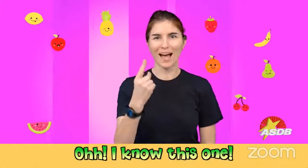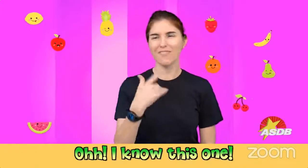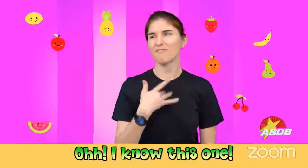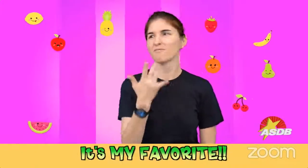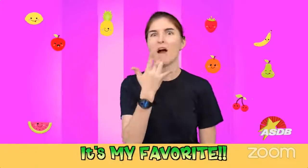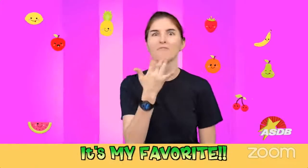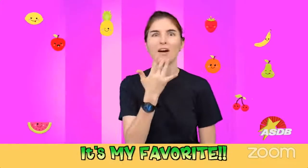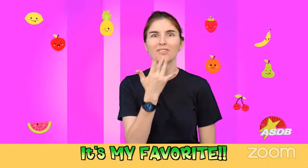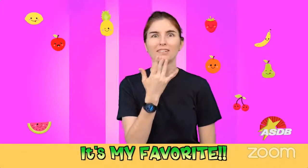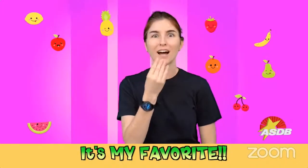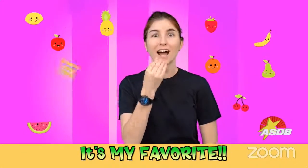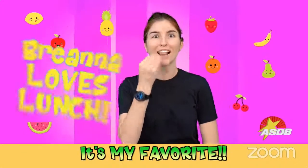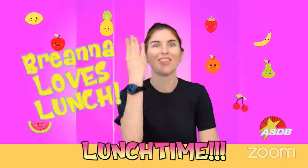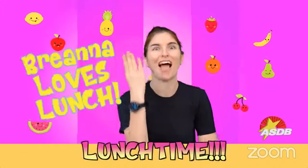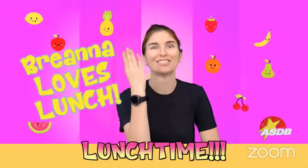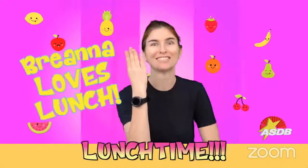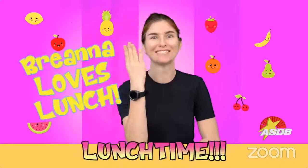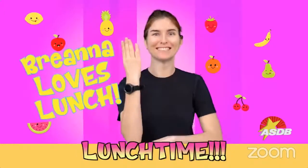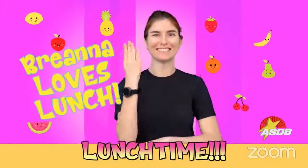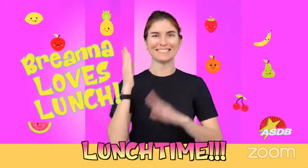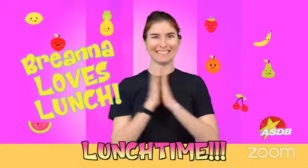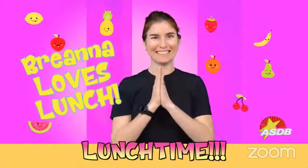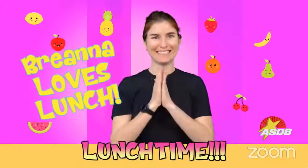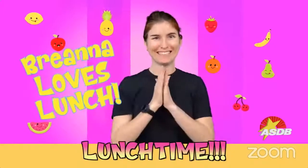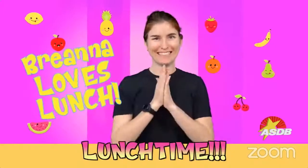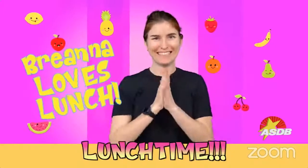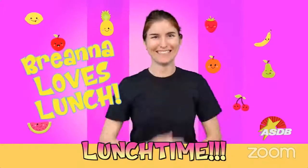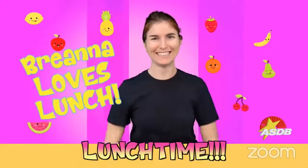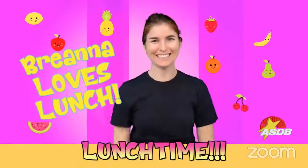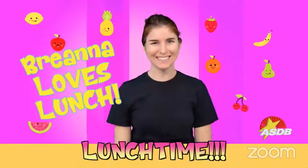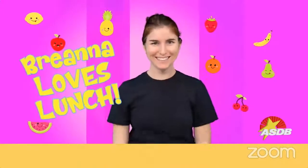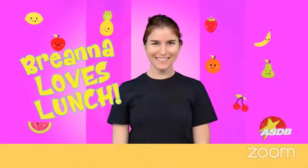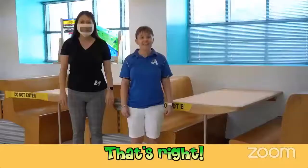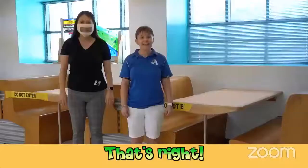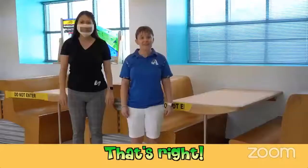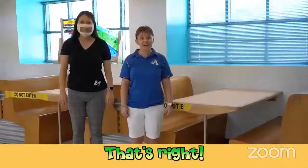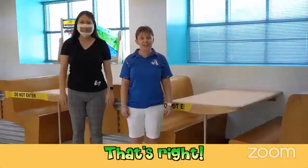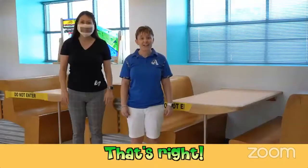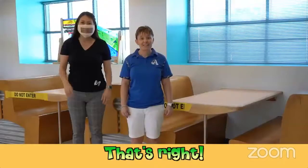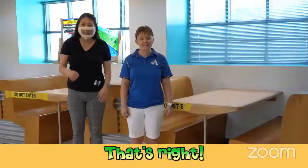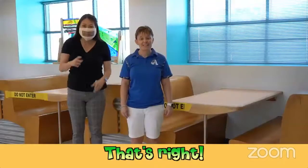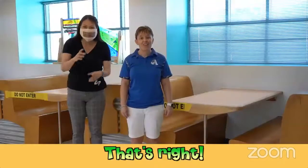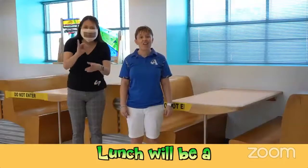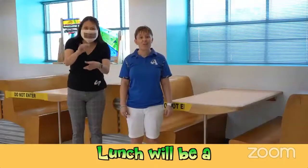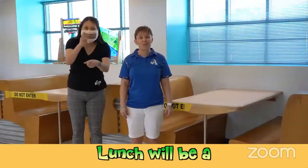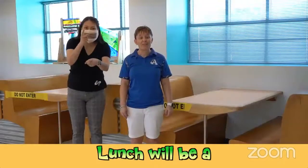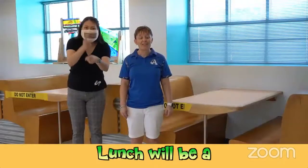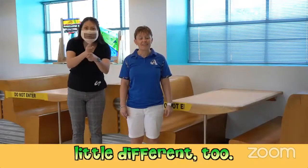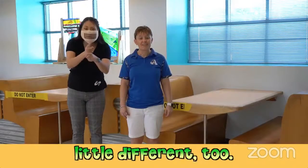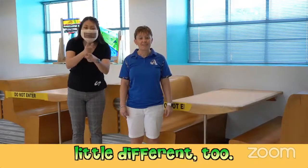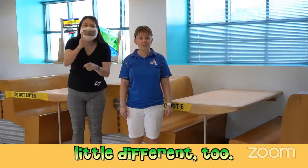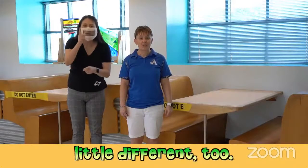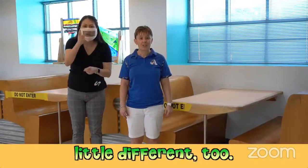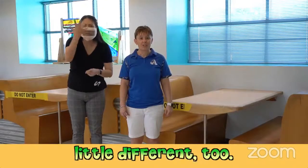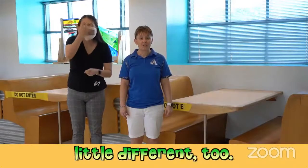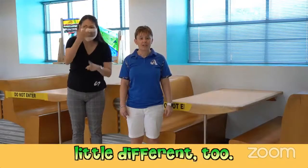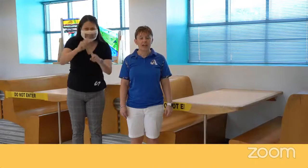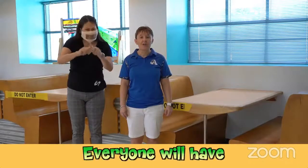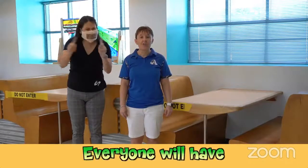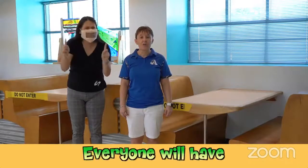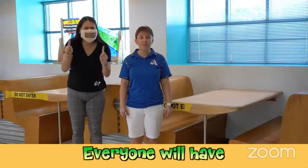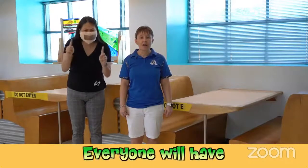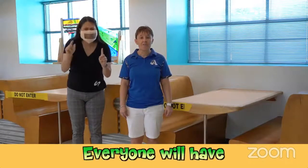one. It's my favorite. Lunchtime! That's right. Lunch will be a little different